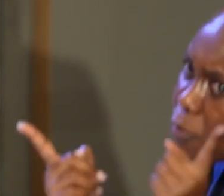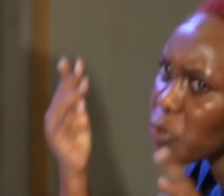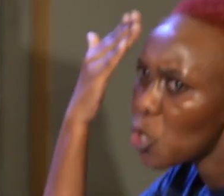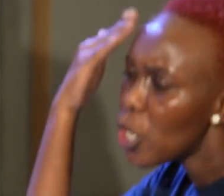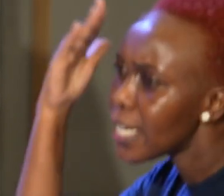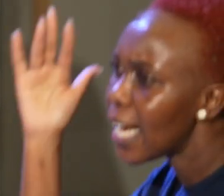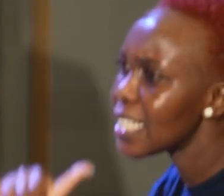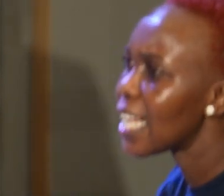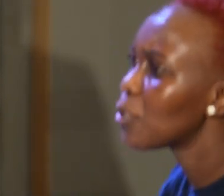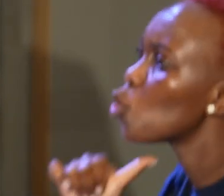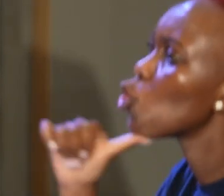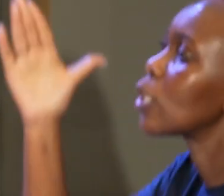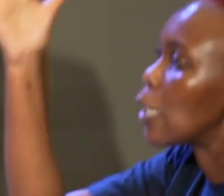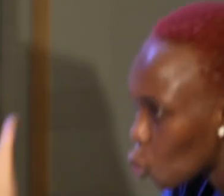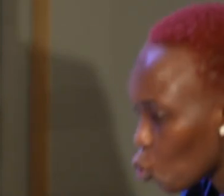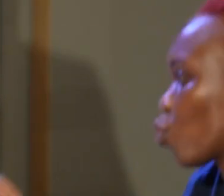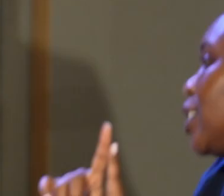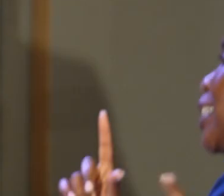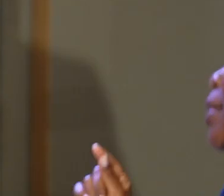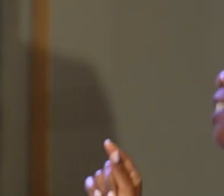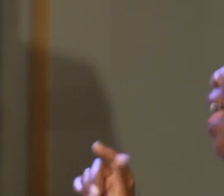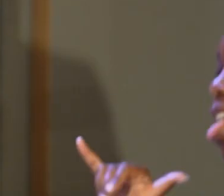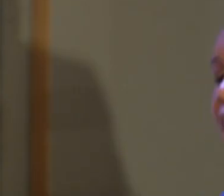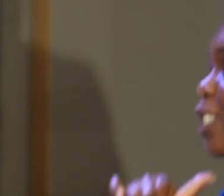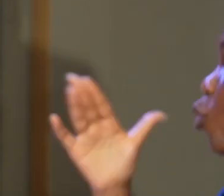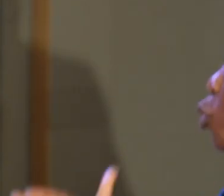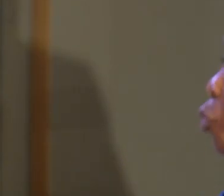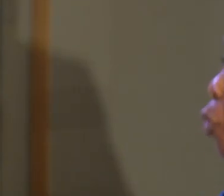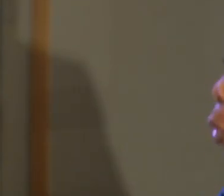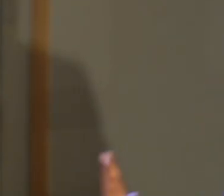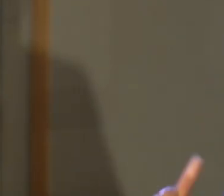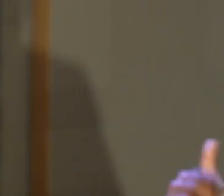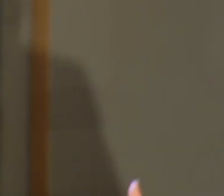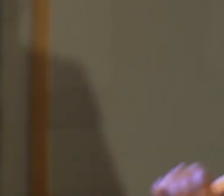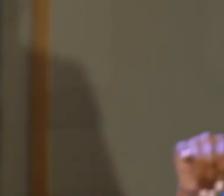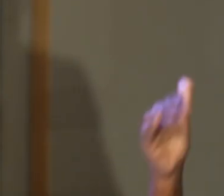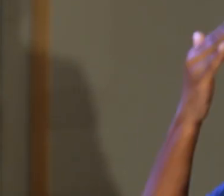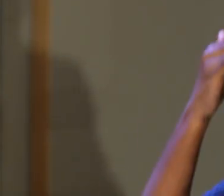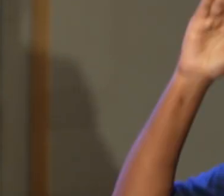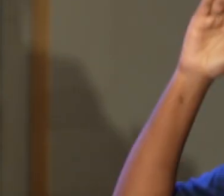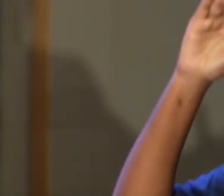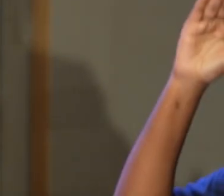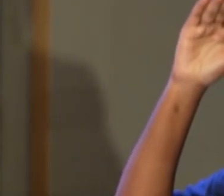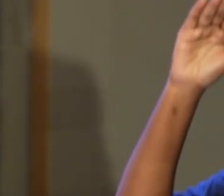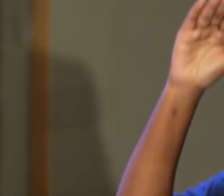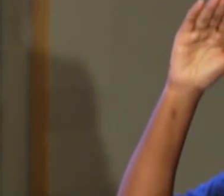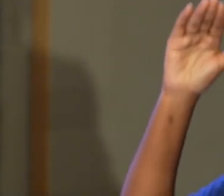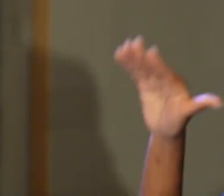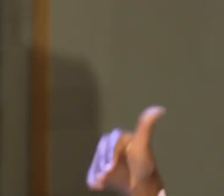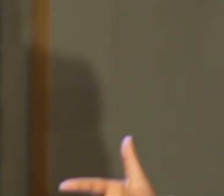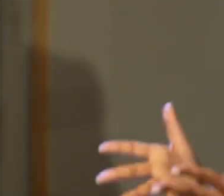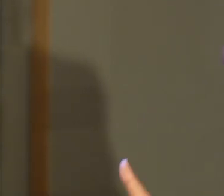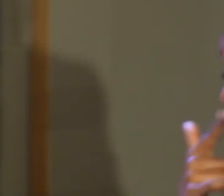was not a true statement. We may not realize, or immediately see